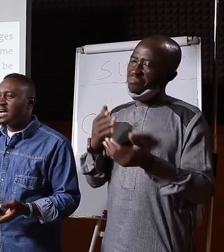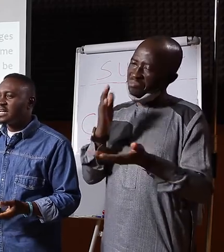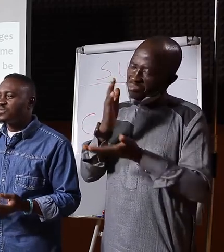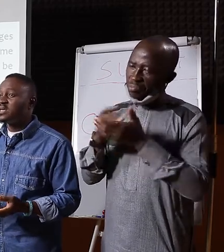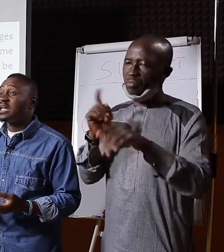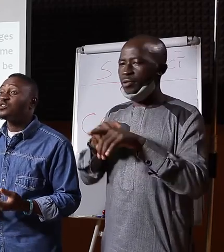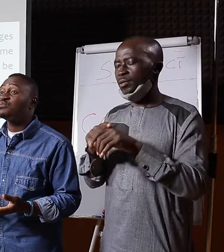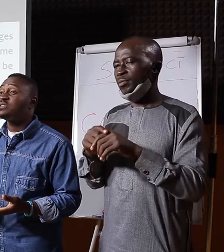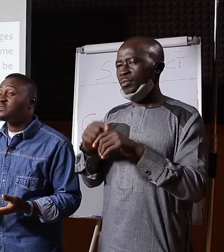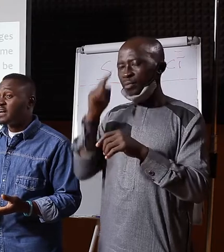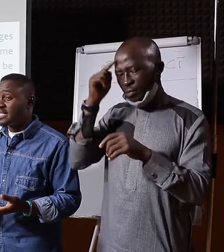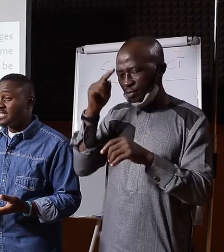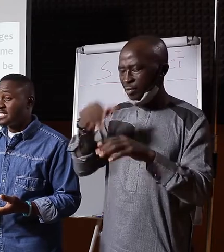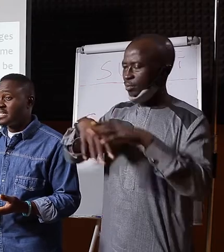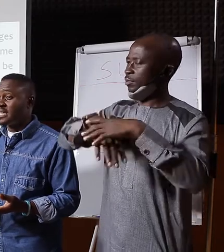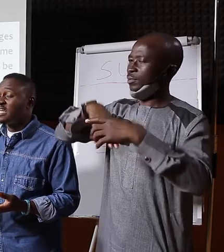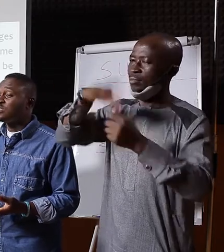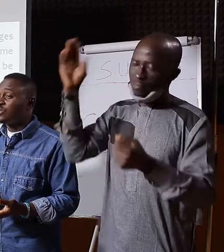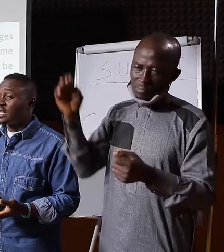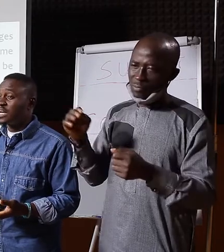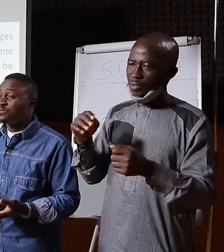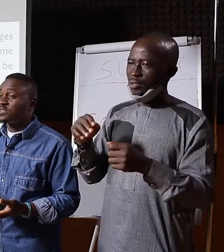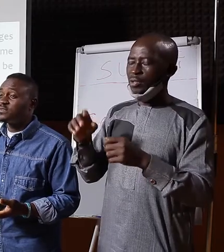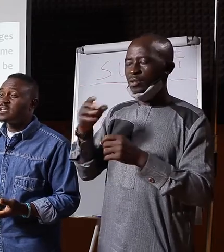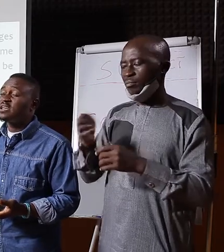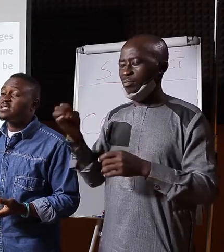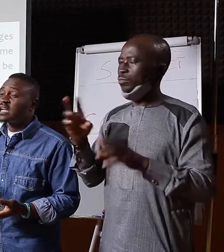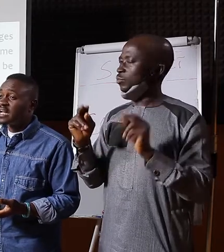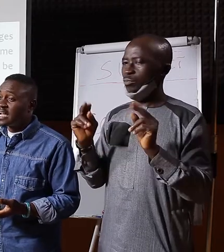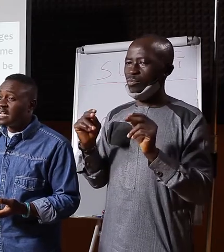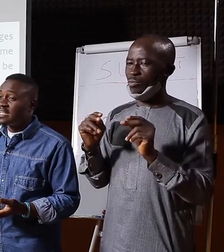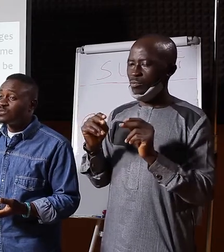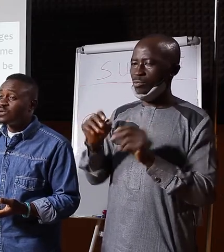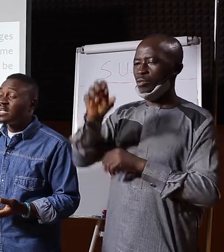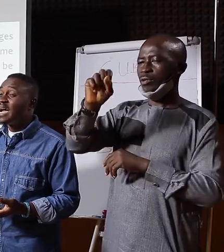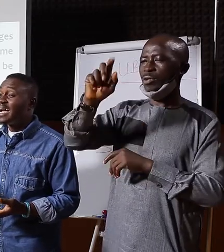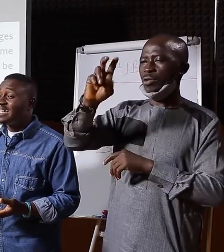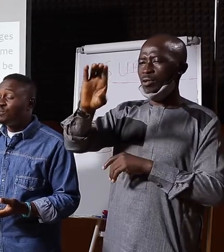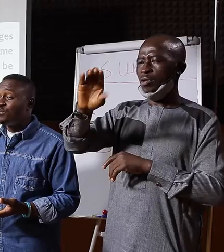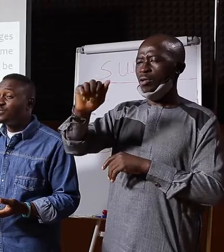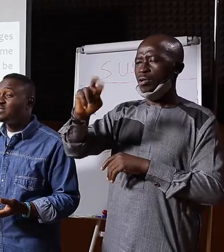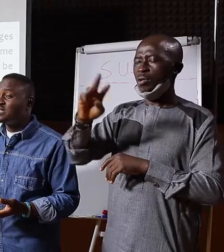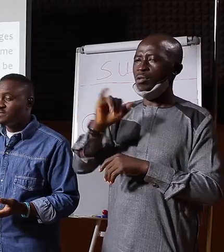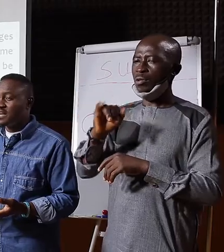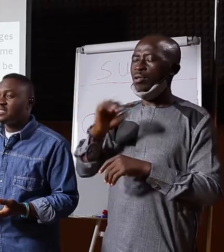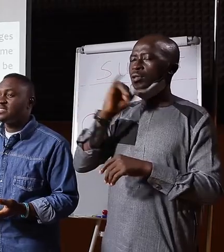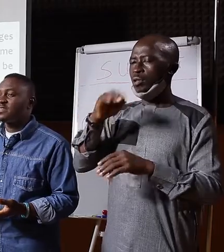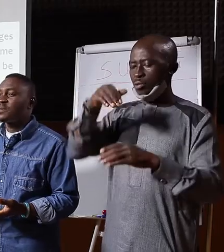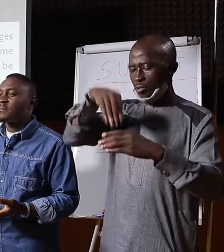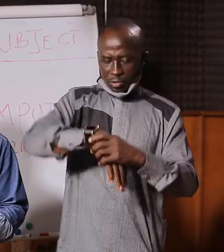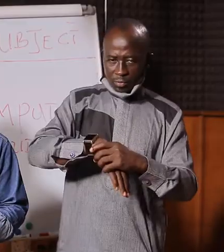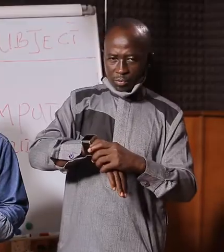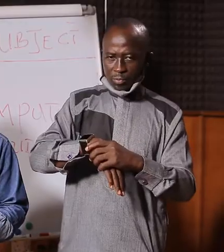mistaken scanner to be an output device. It's not an output device. Scanner is what? An input